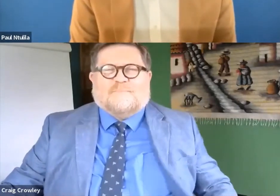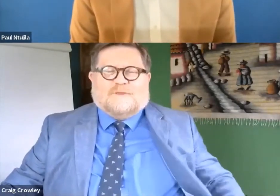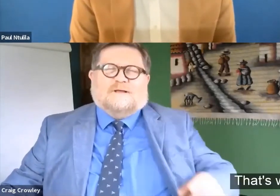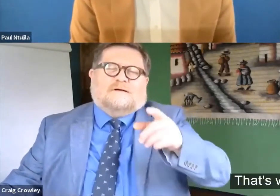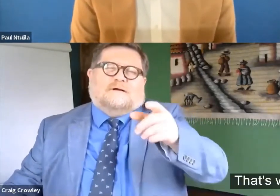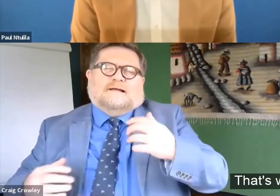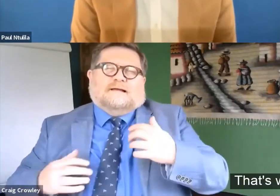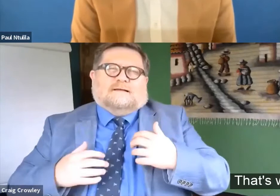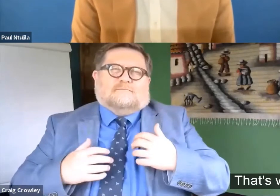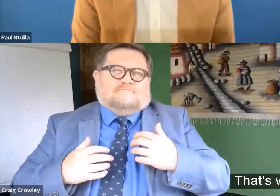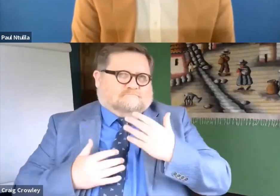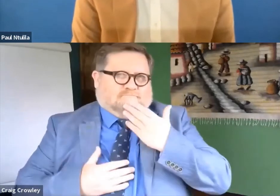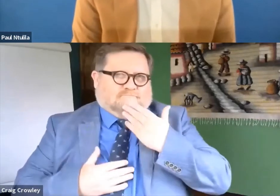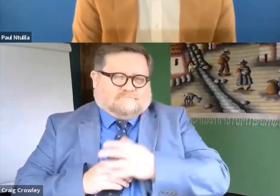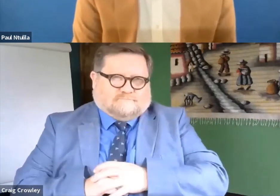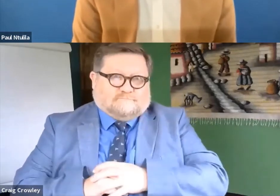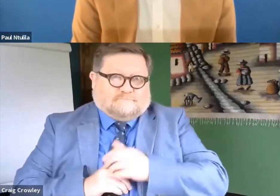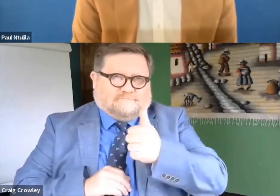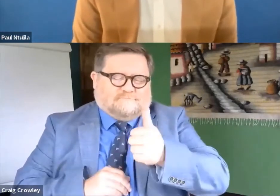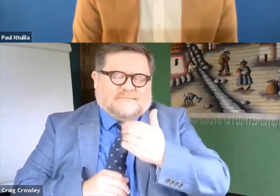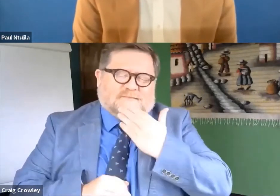That's wonderful.